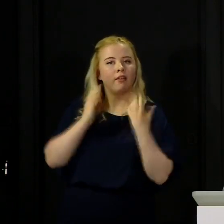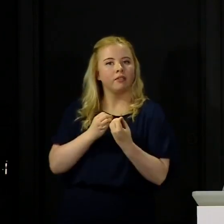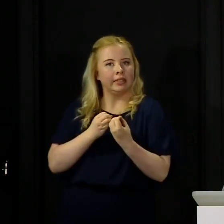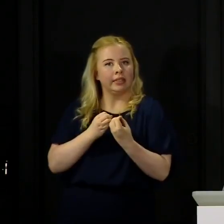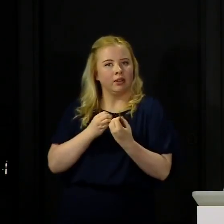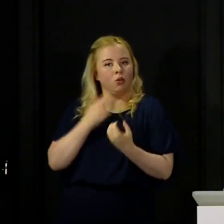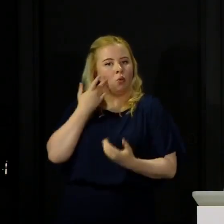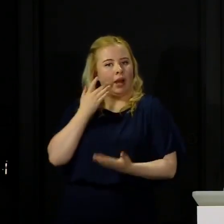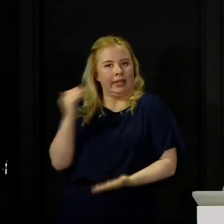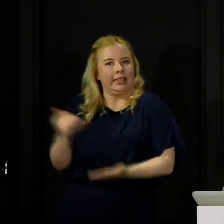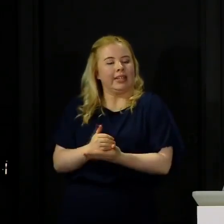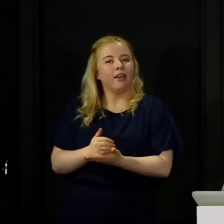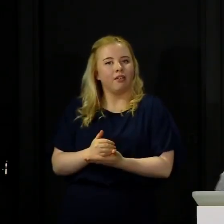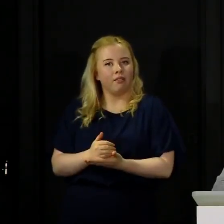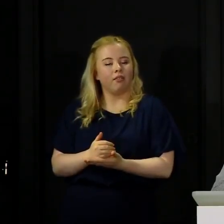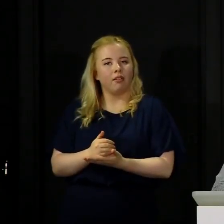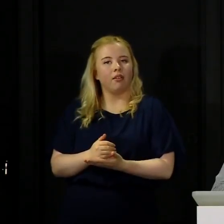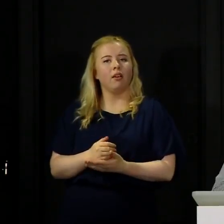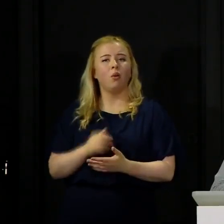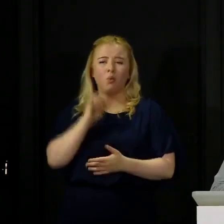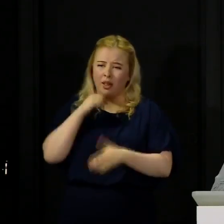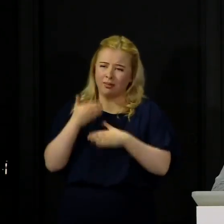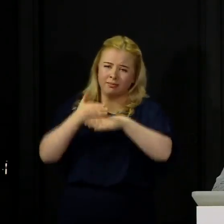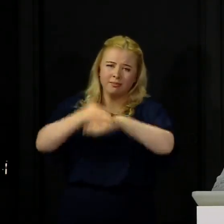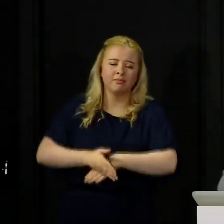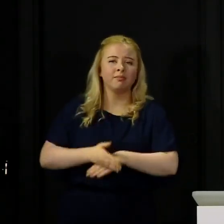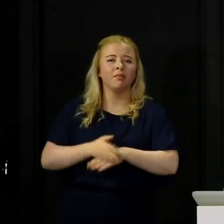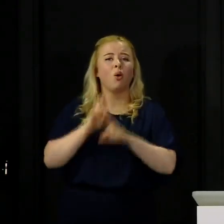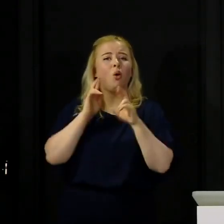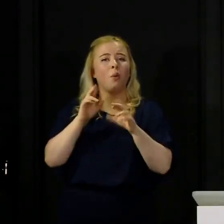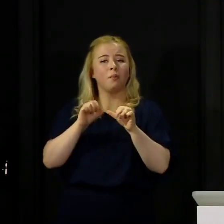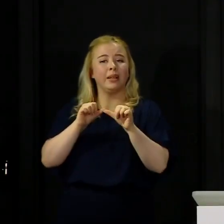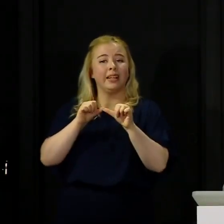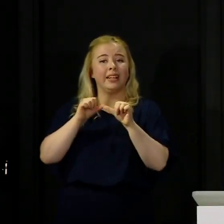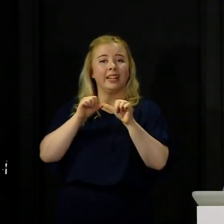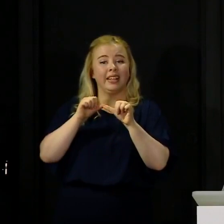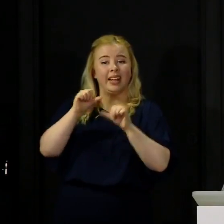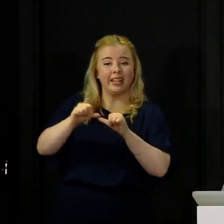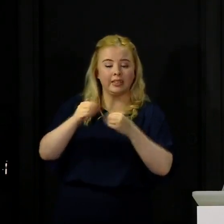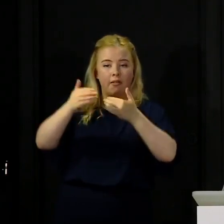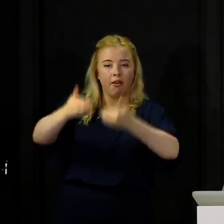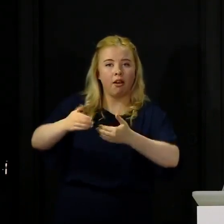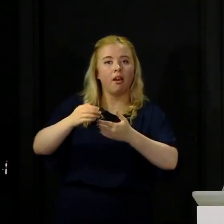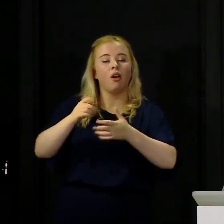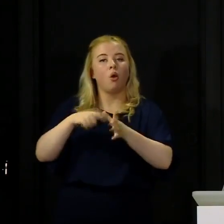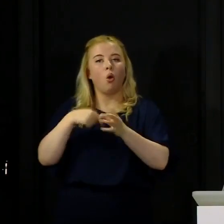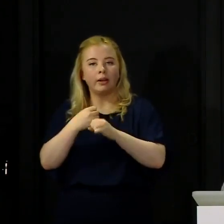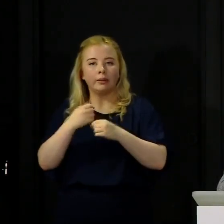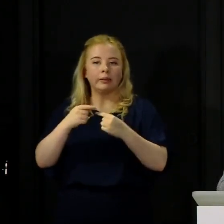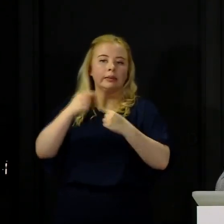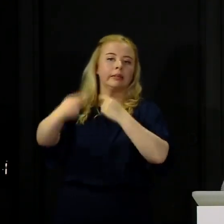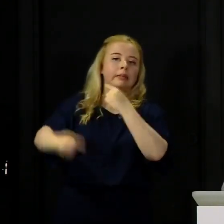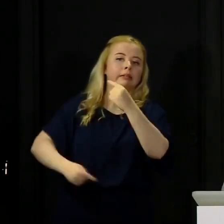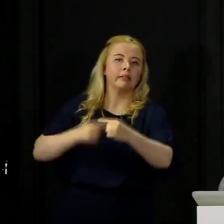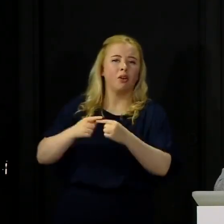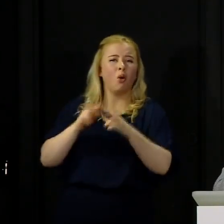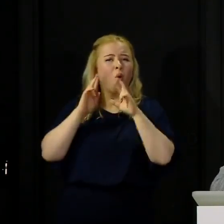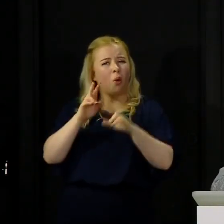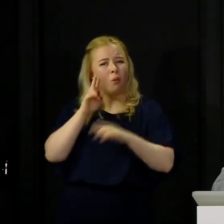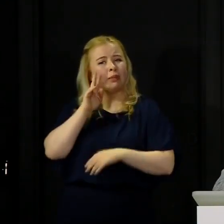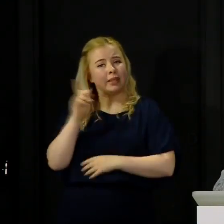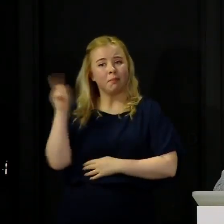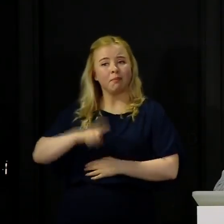working hard to do that, and I hope it is the case that over the next academic year we do see schools returning to normal, but it's not possible right